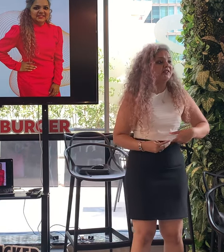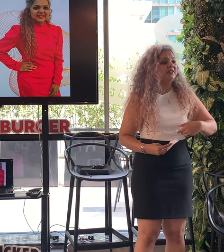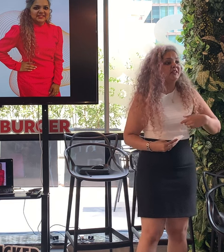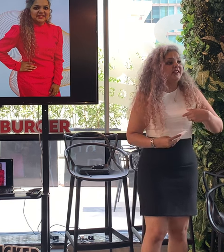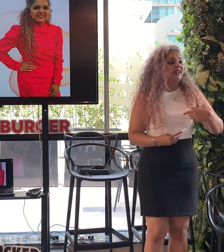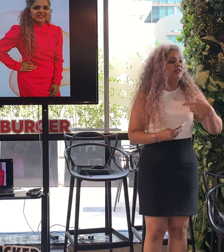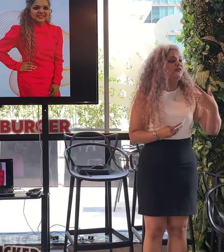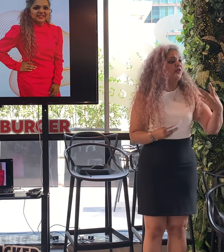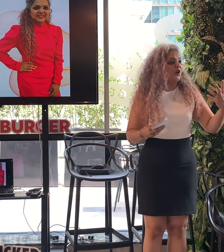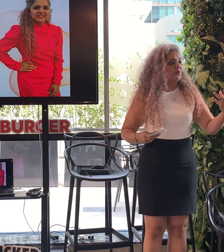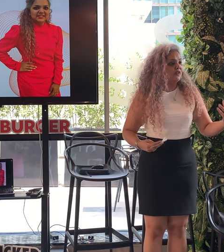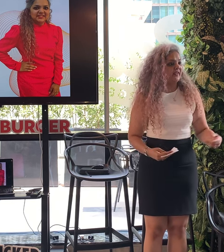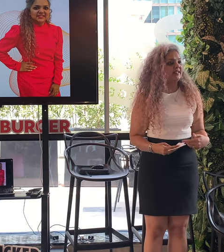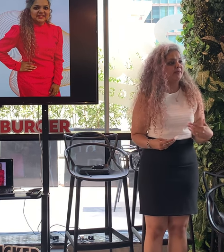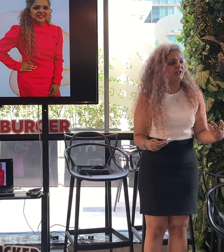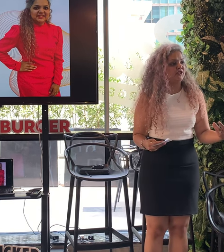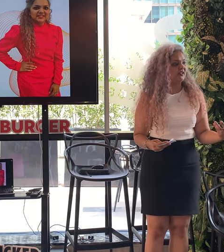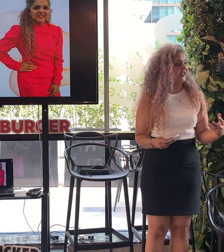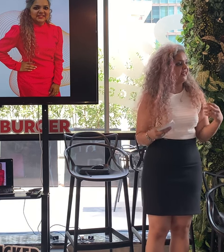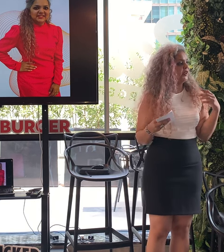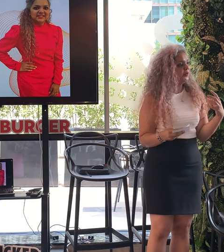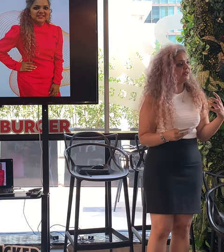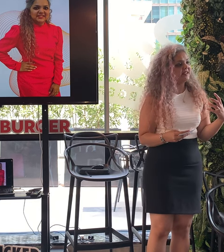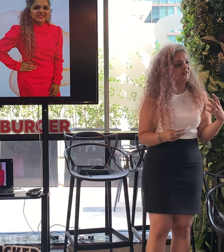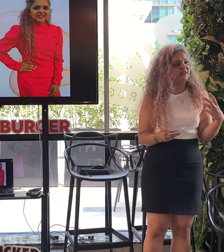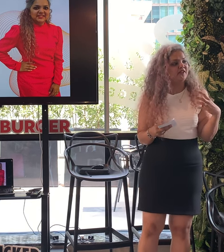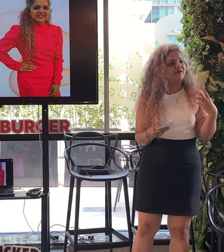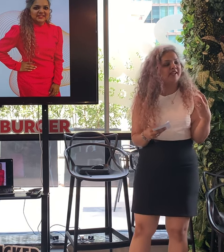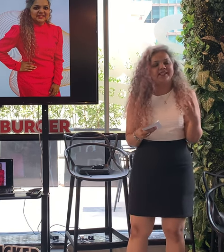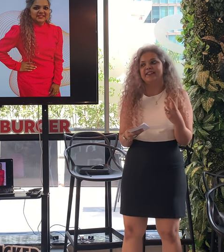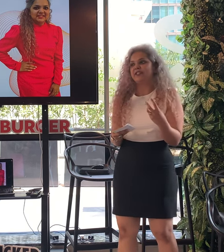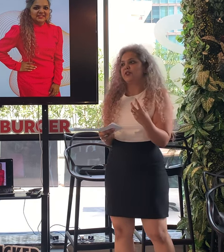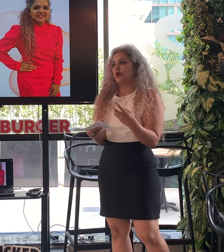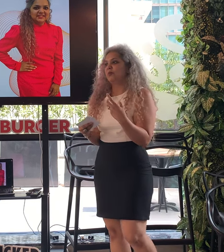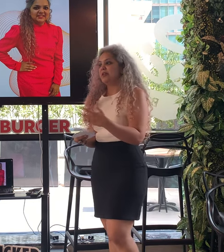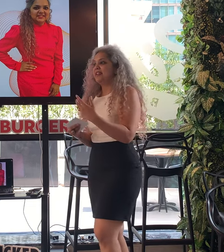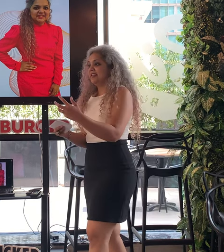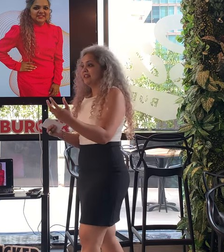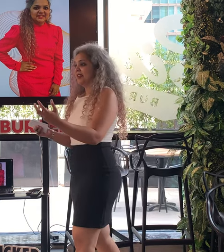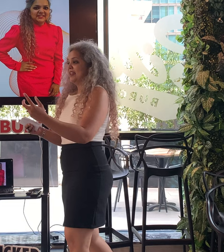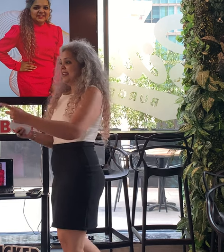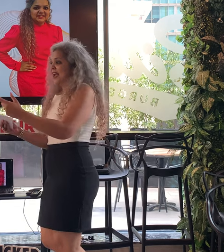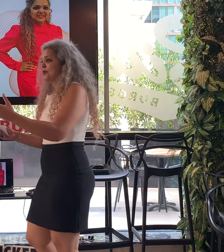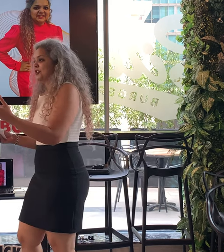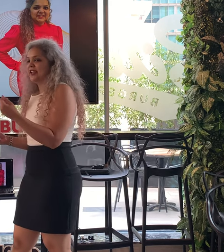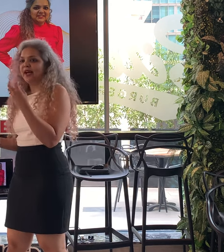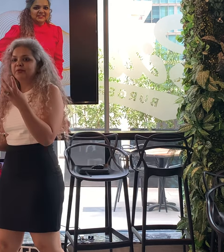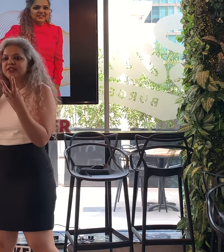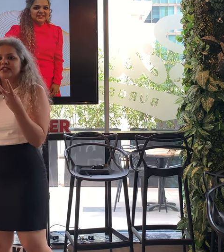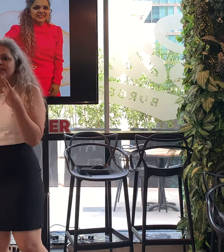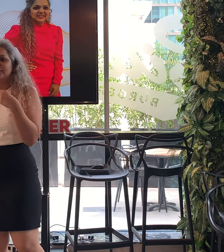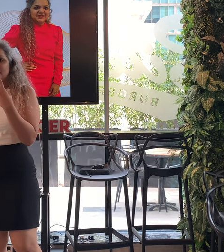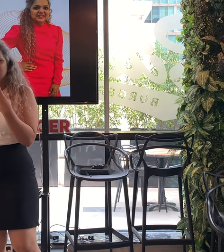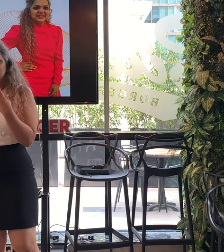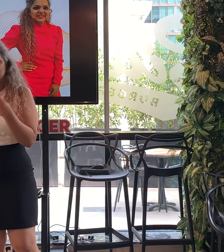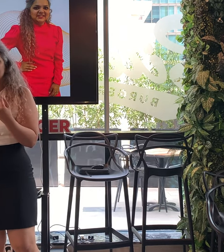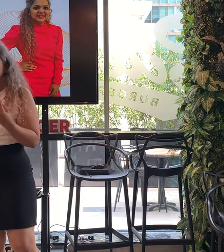form of expression. Like humans have done a very great job making language. Like what I am doing is just